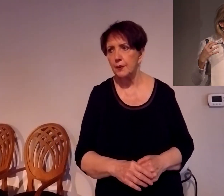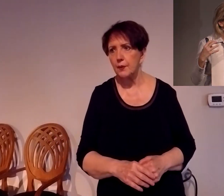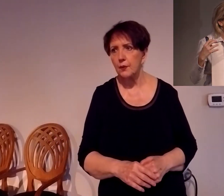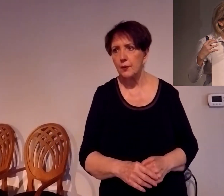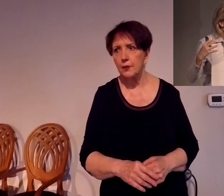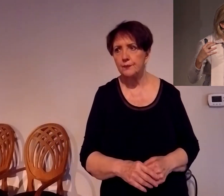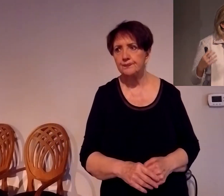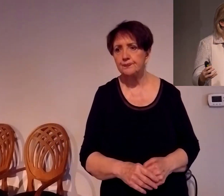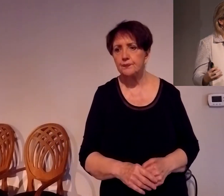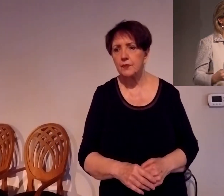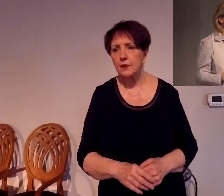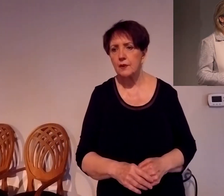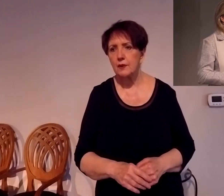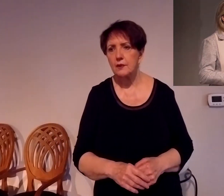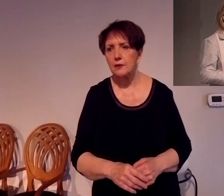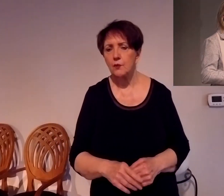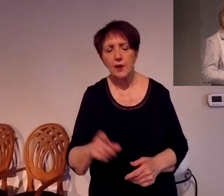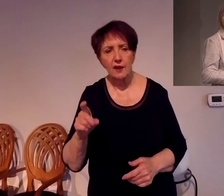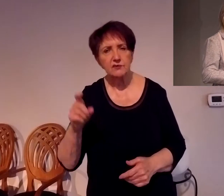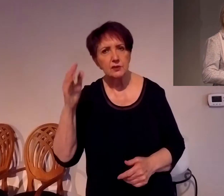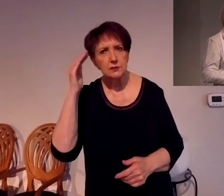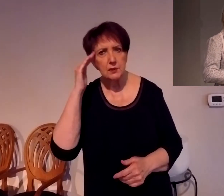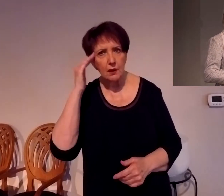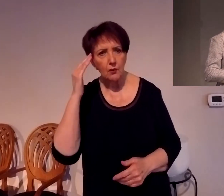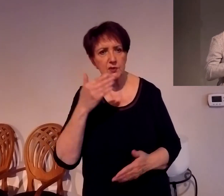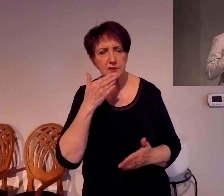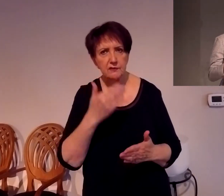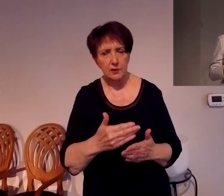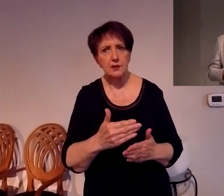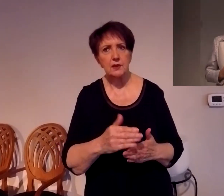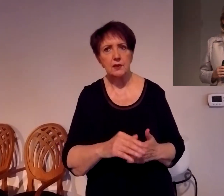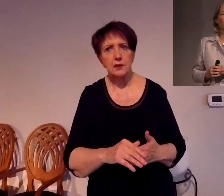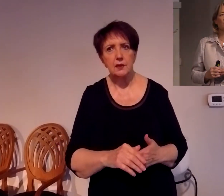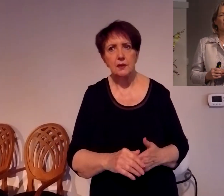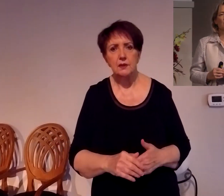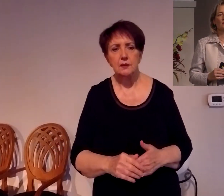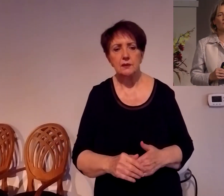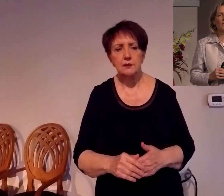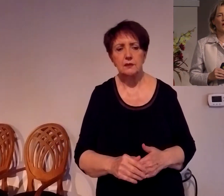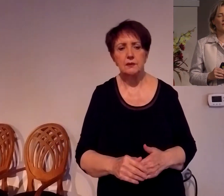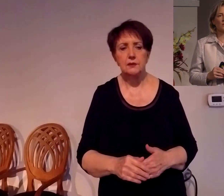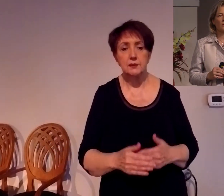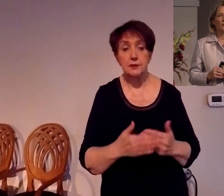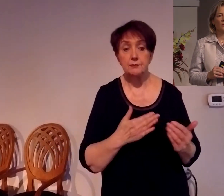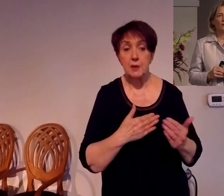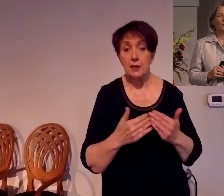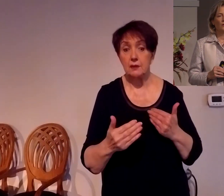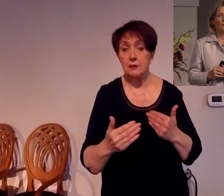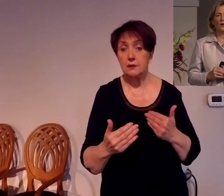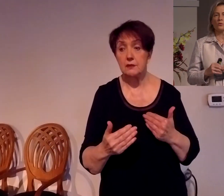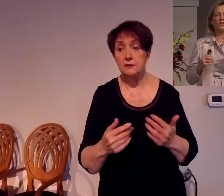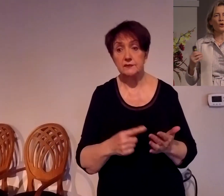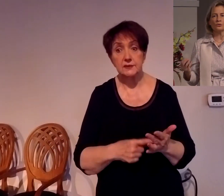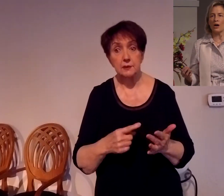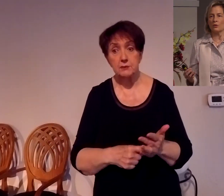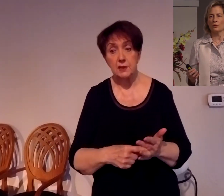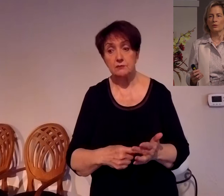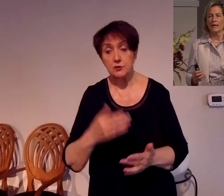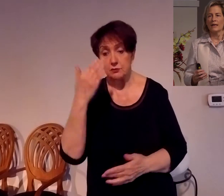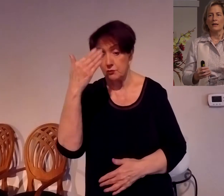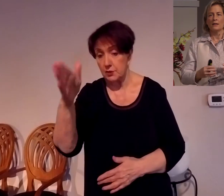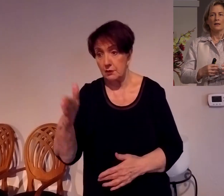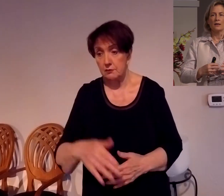We've got to know that it's for our good, even at times, sometimes, that we don't